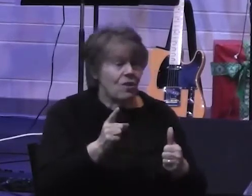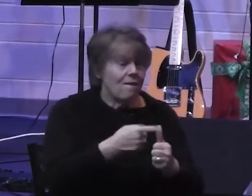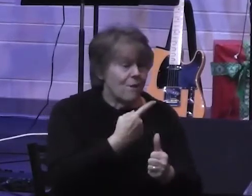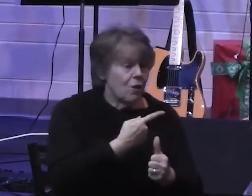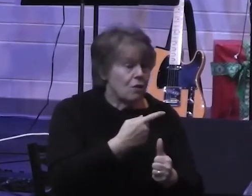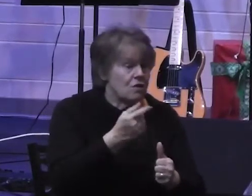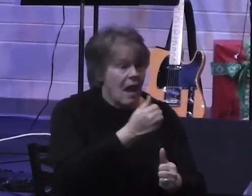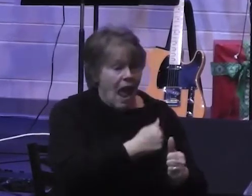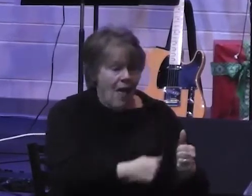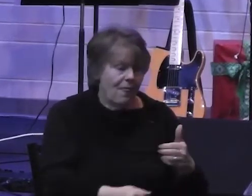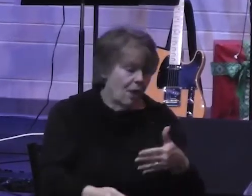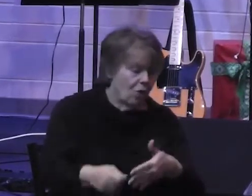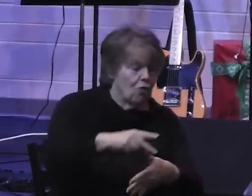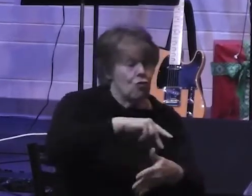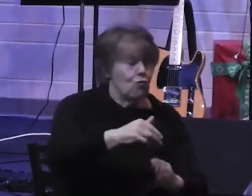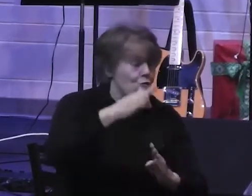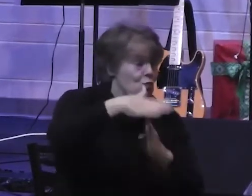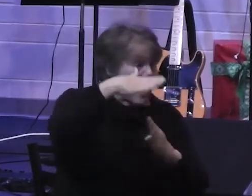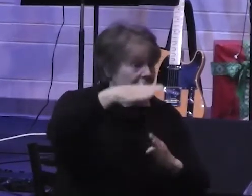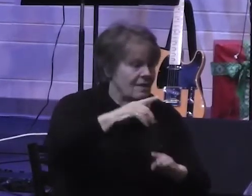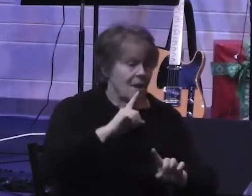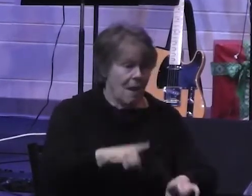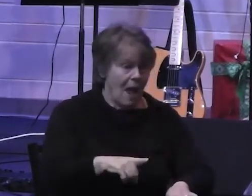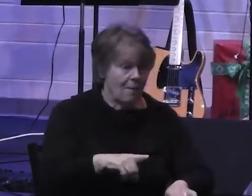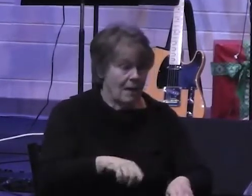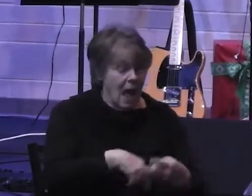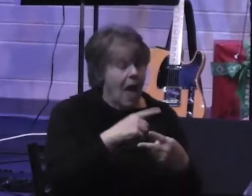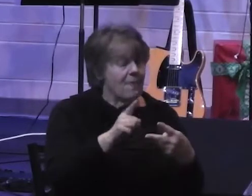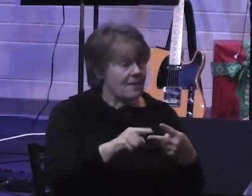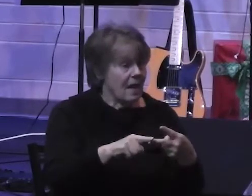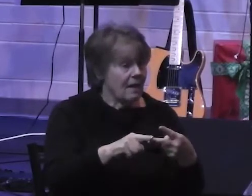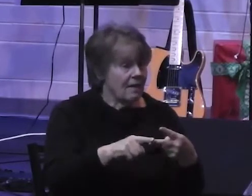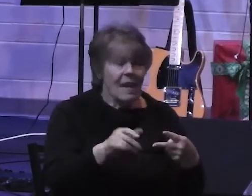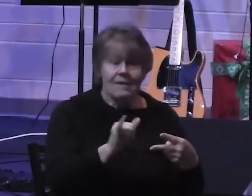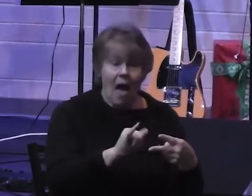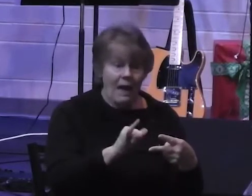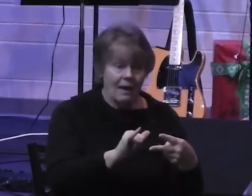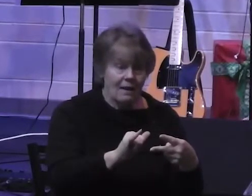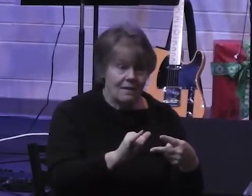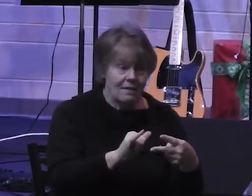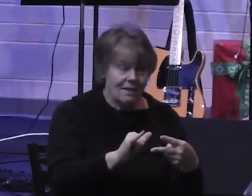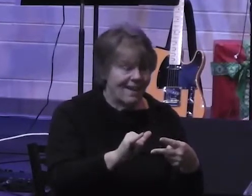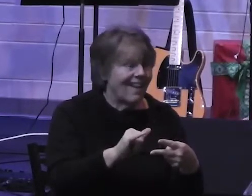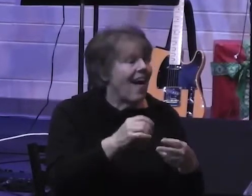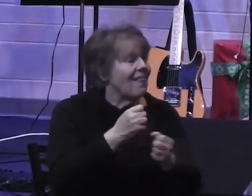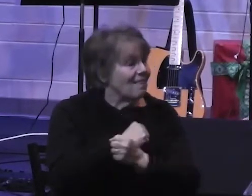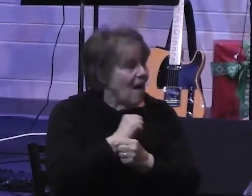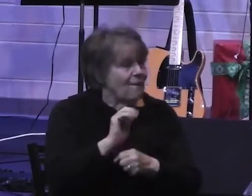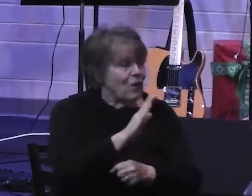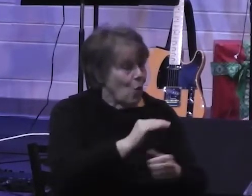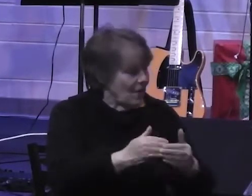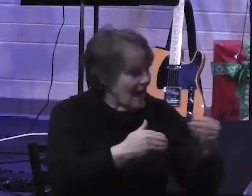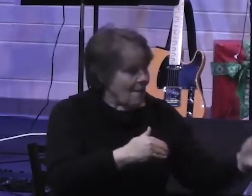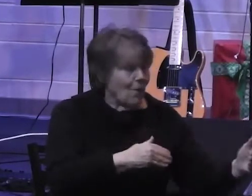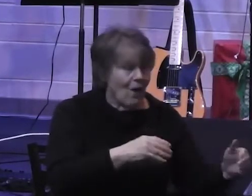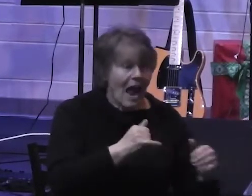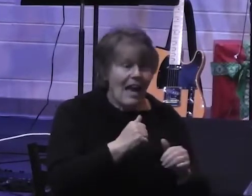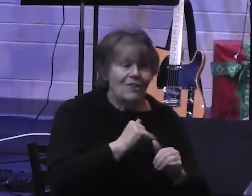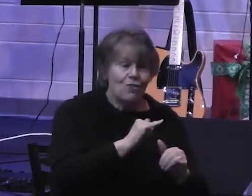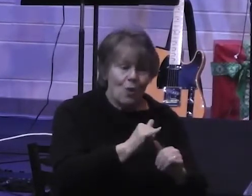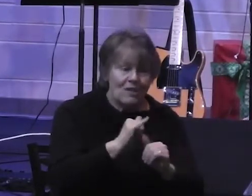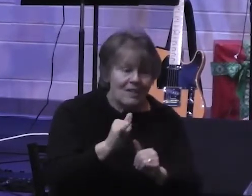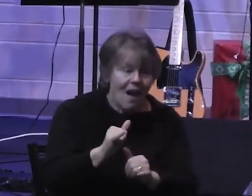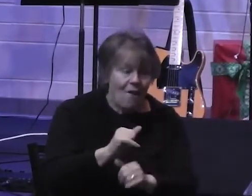greatest commandment. And the second is like it. Love your neighbor as yourself. All the law and the prophets